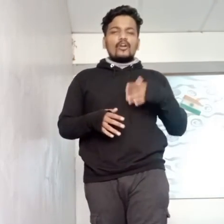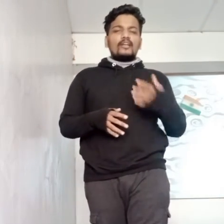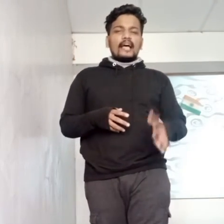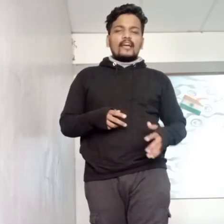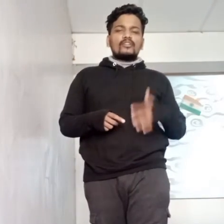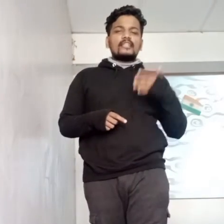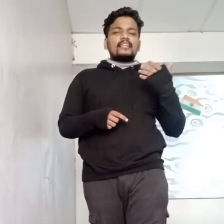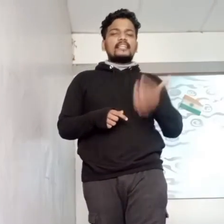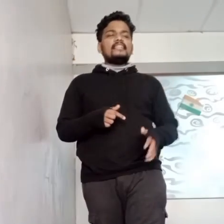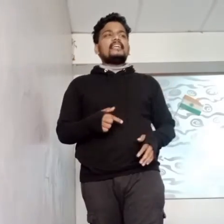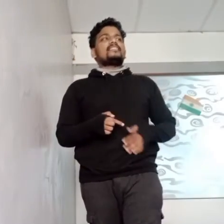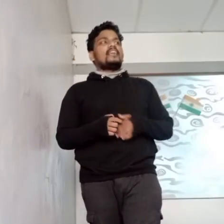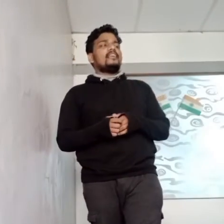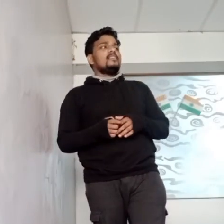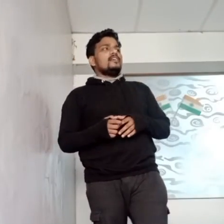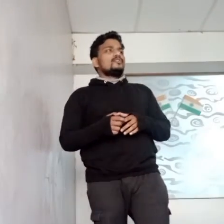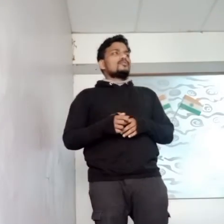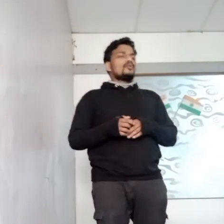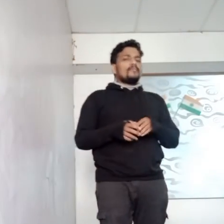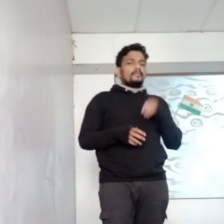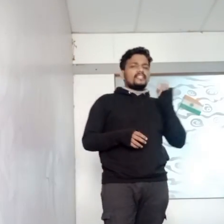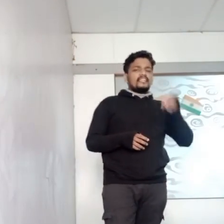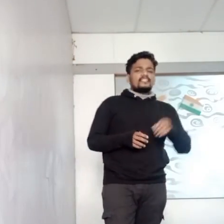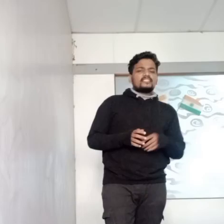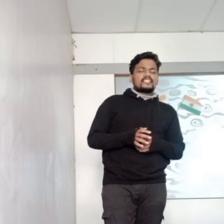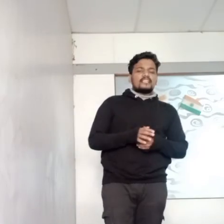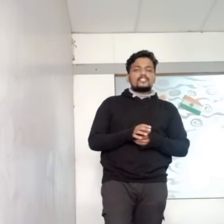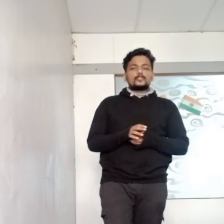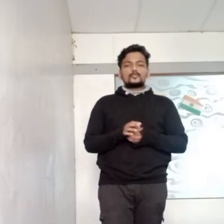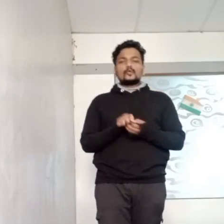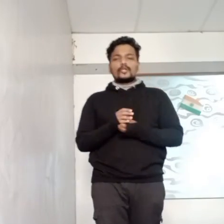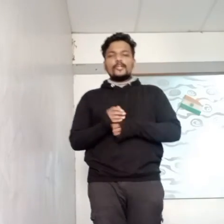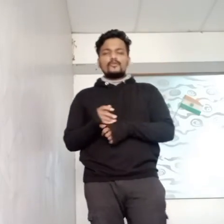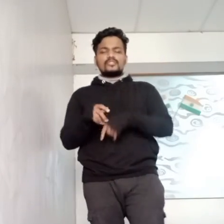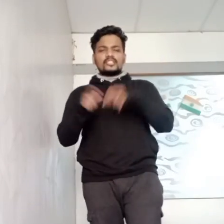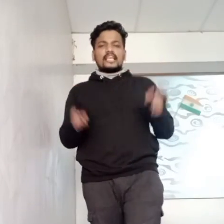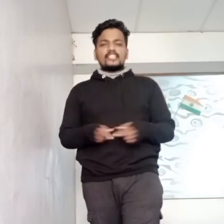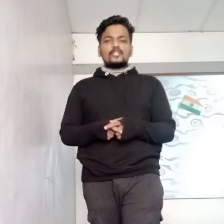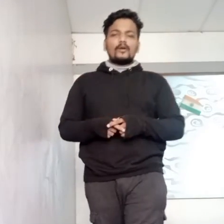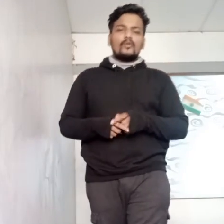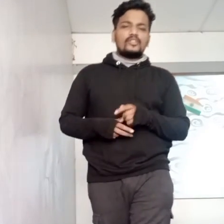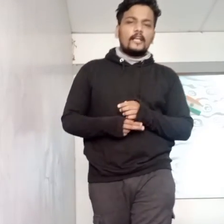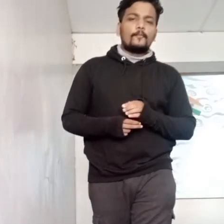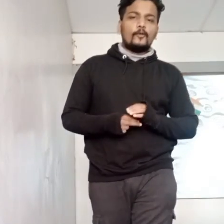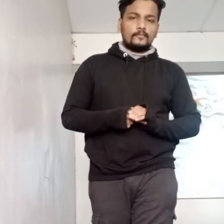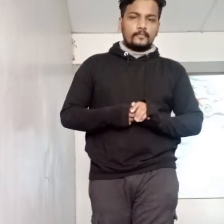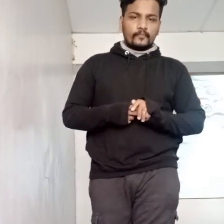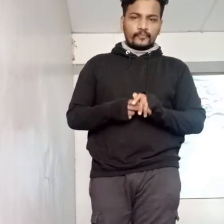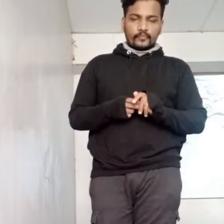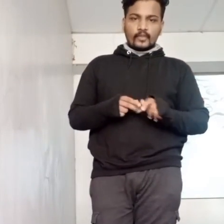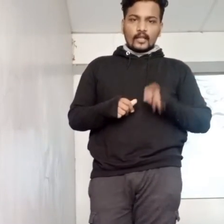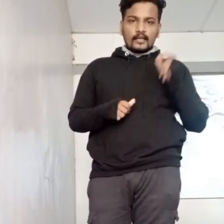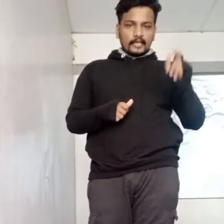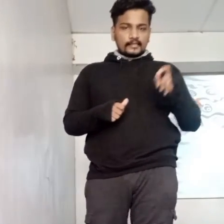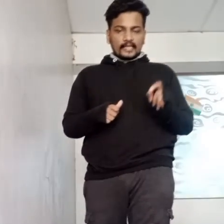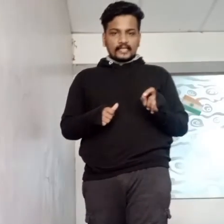die or that kill that thread. So maybe there is a chance to reduce the size of our thread pool. That is